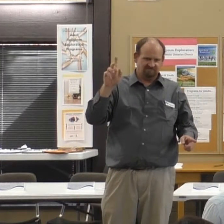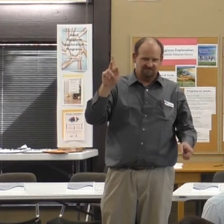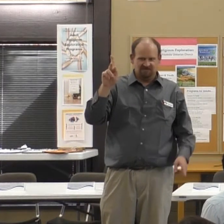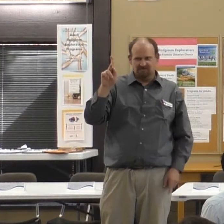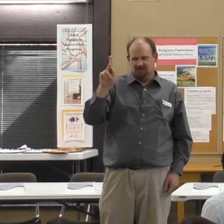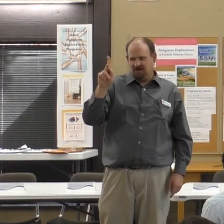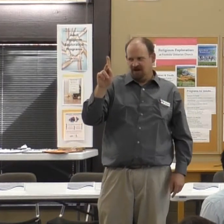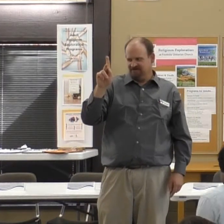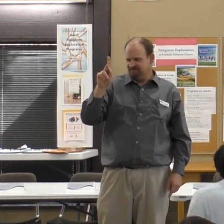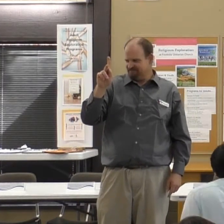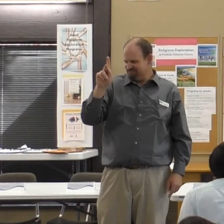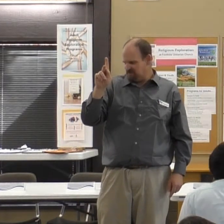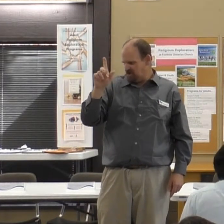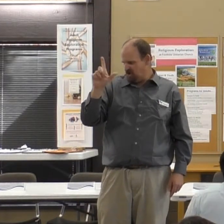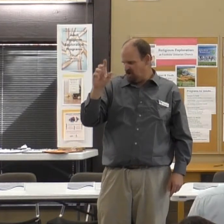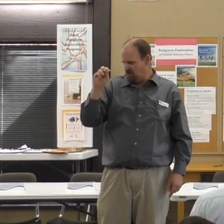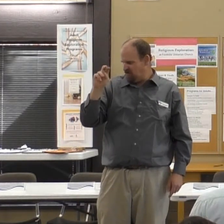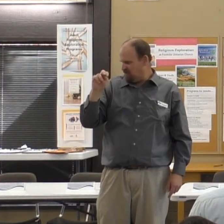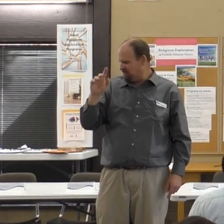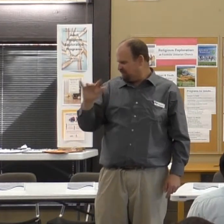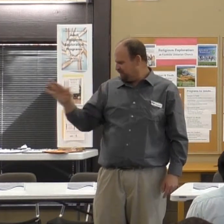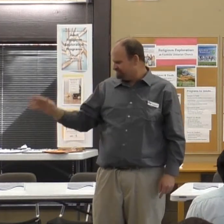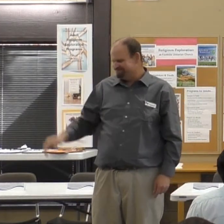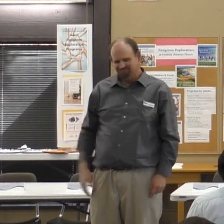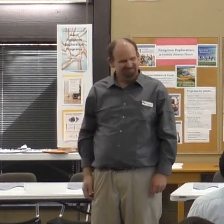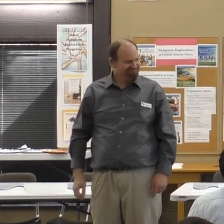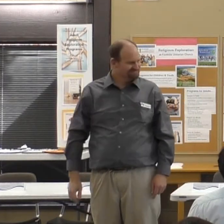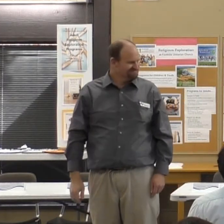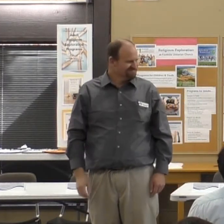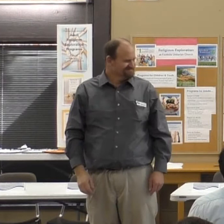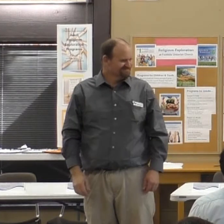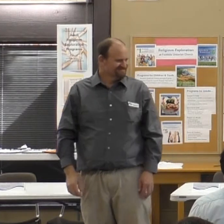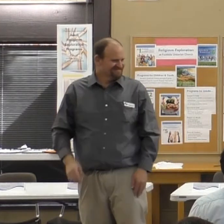Nicole Conklin.